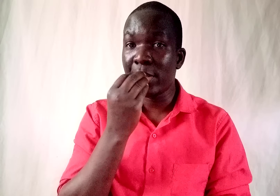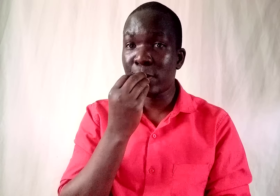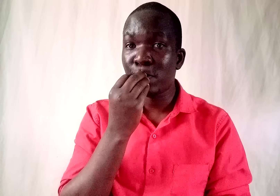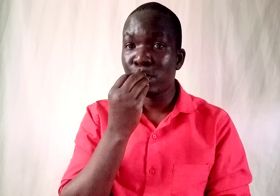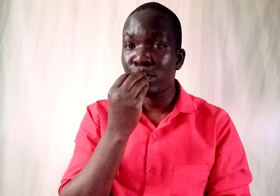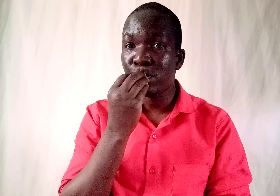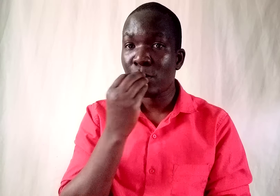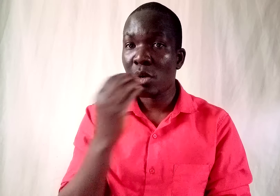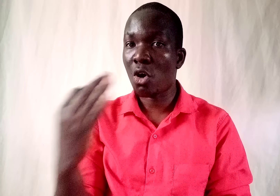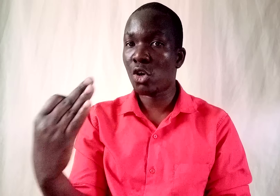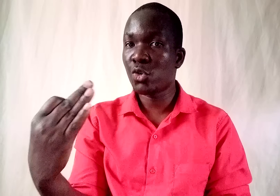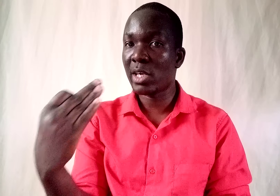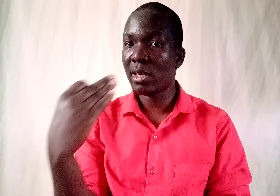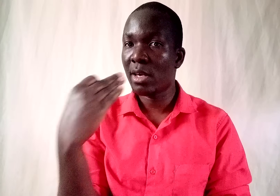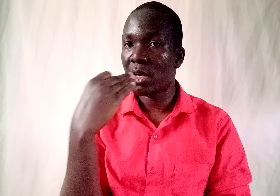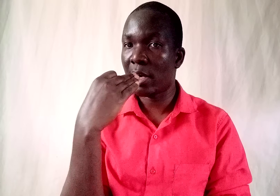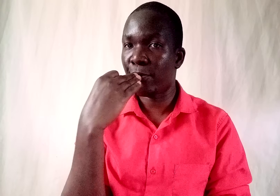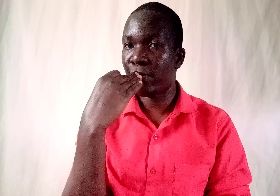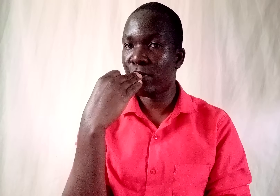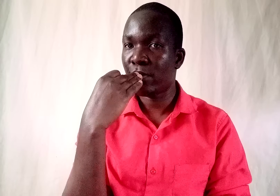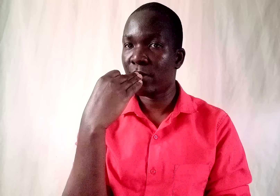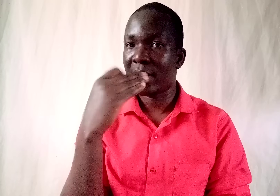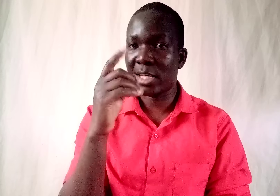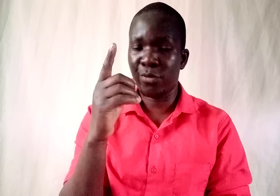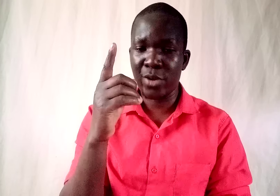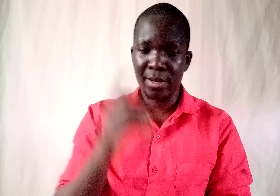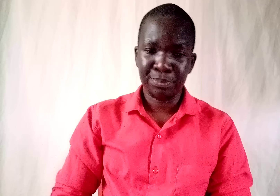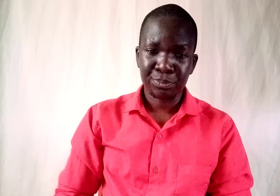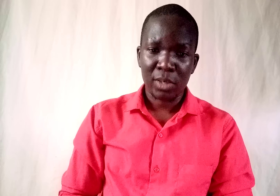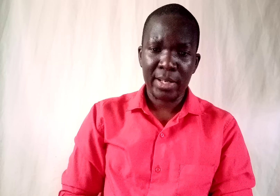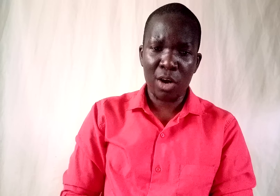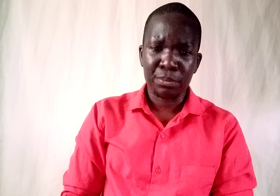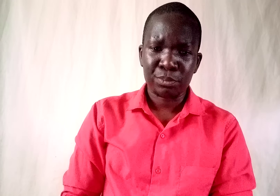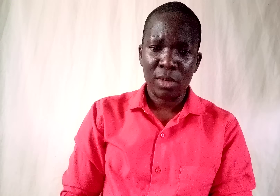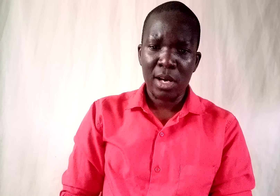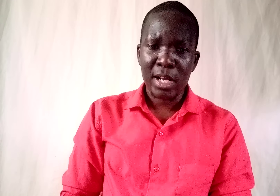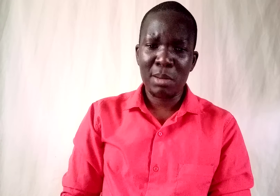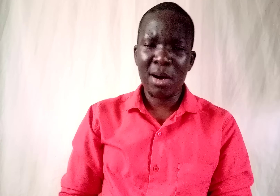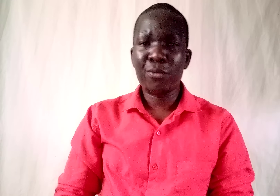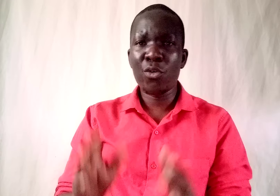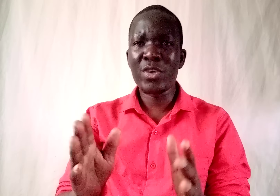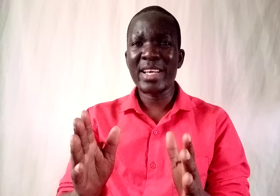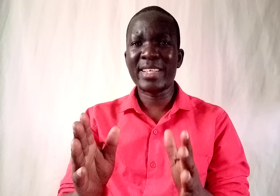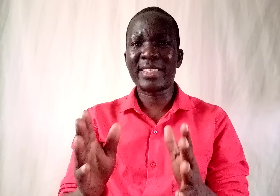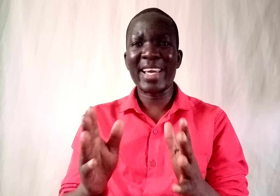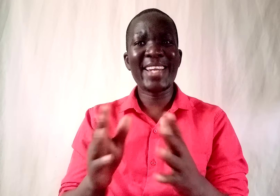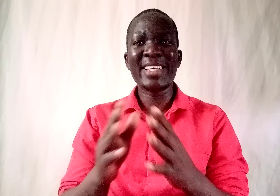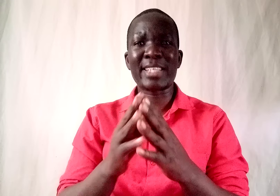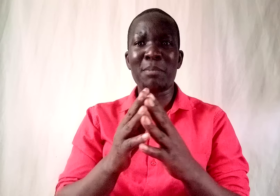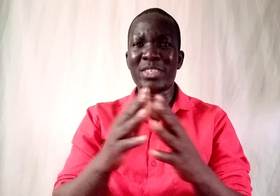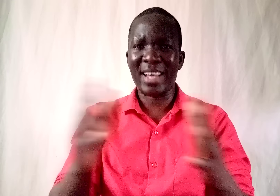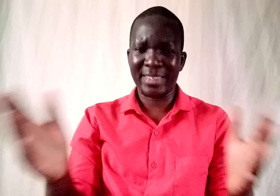this or using F. That's food. Now, remember food is any